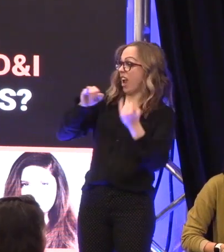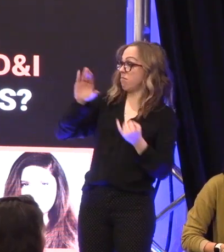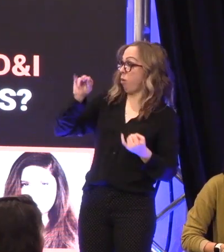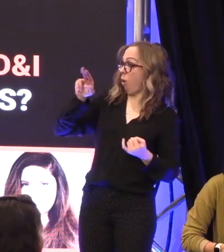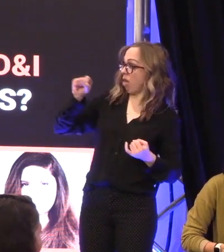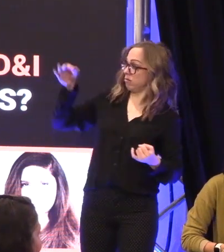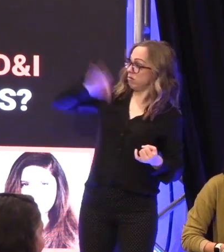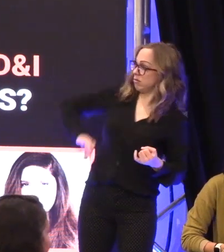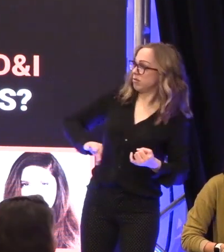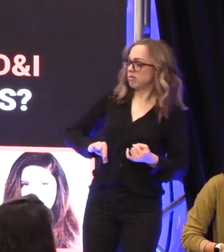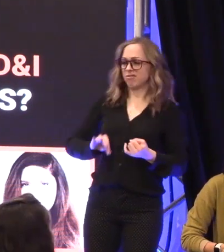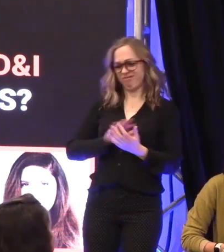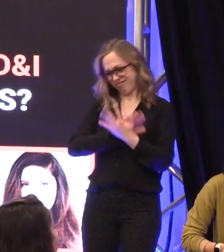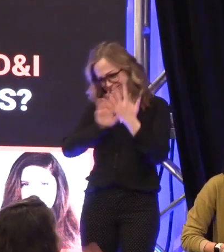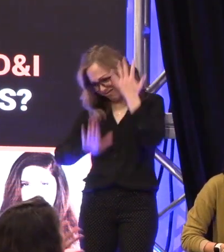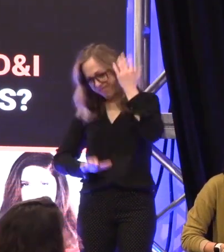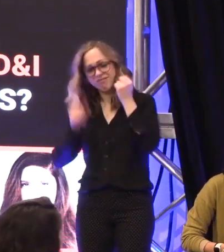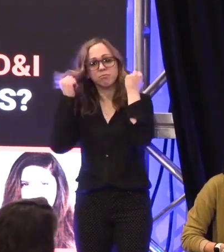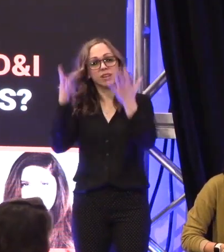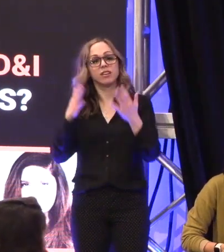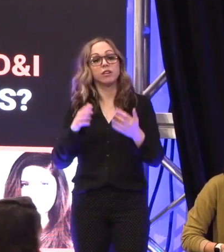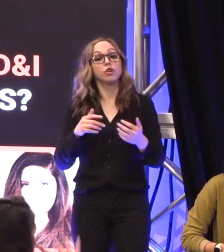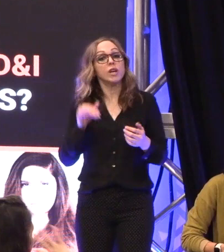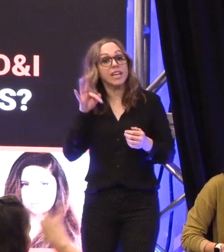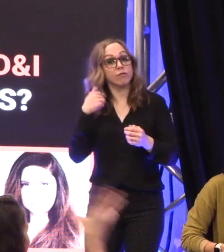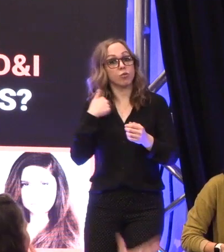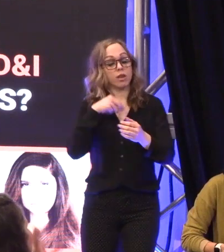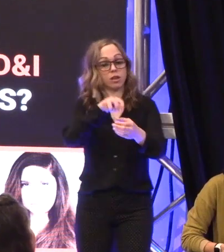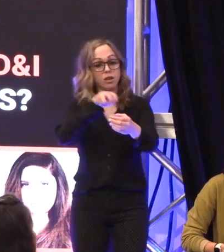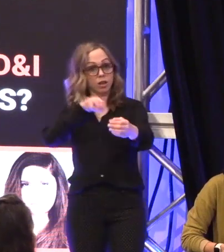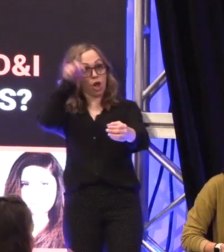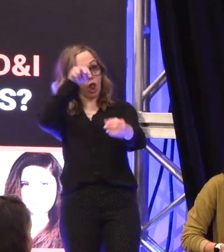so there are things that, you know, I think we would look at this holistically.